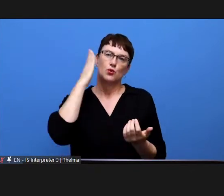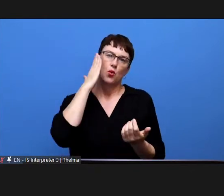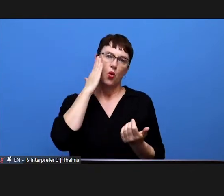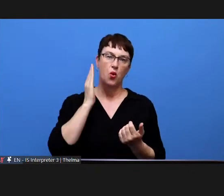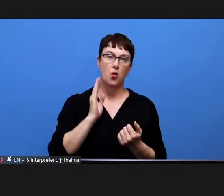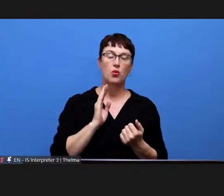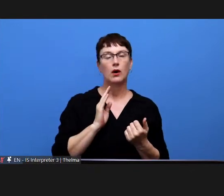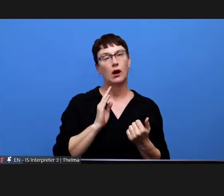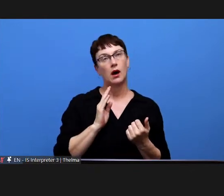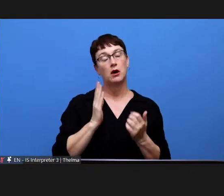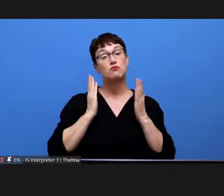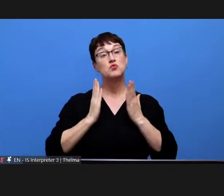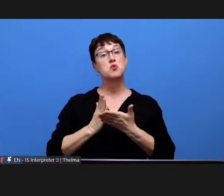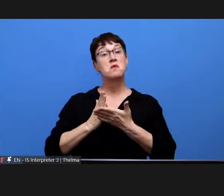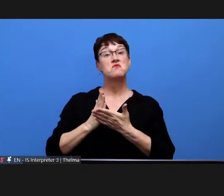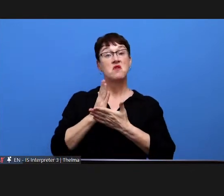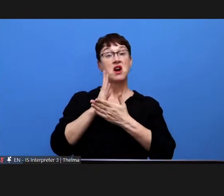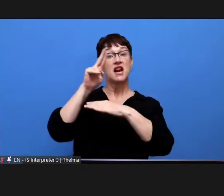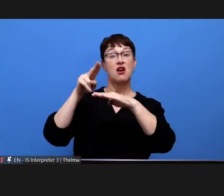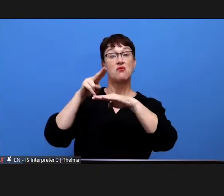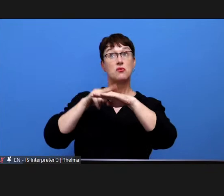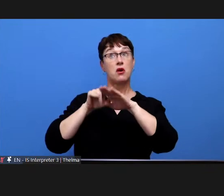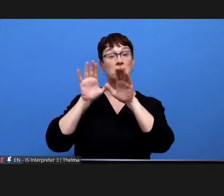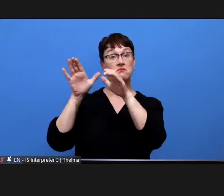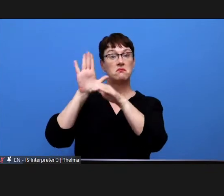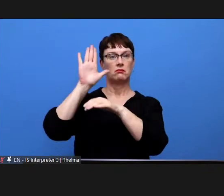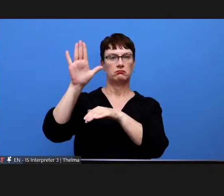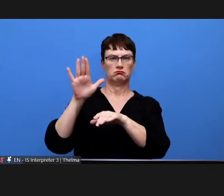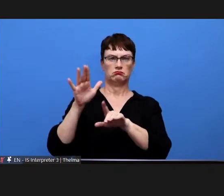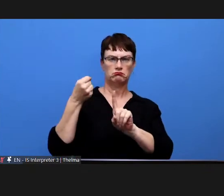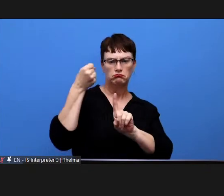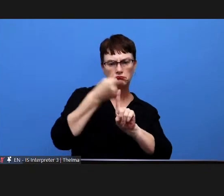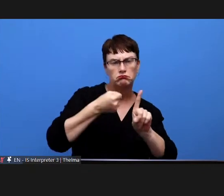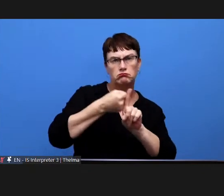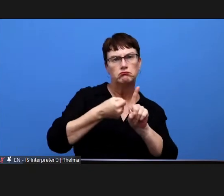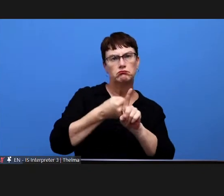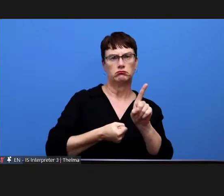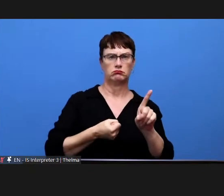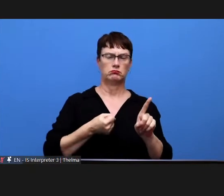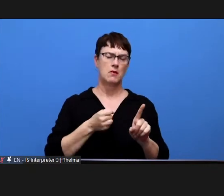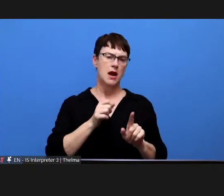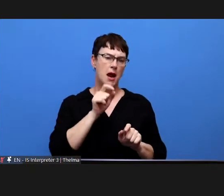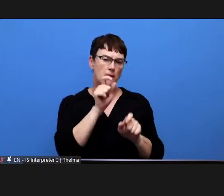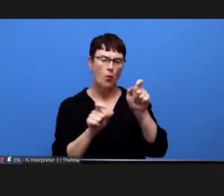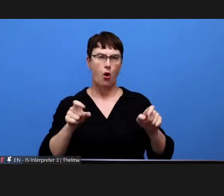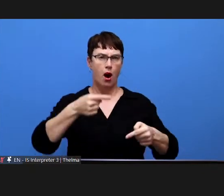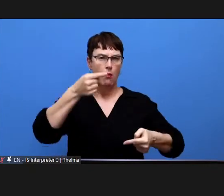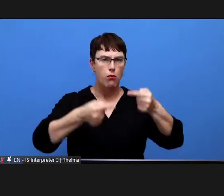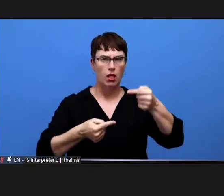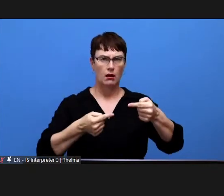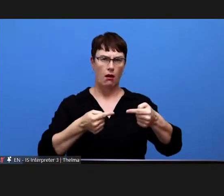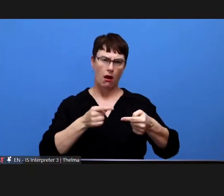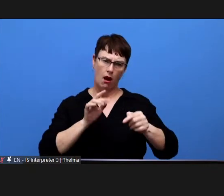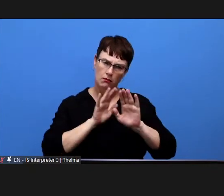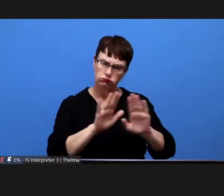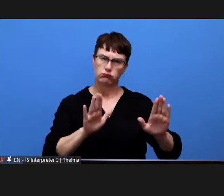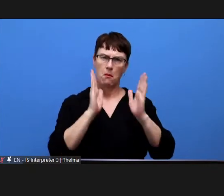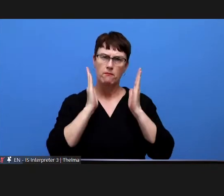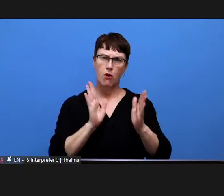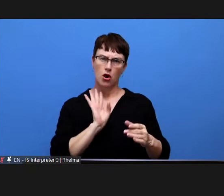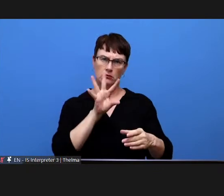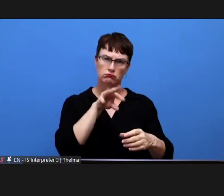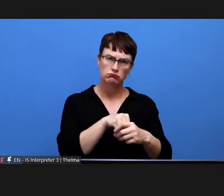setting, normative framework, and how international norms are domesticated into national